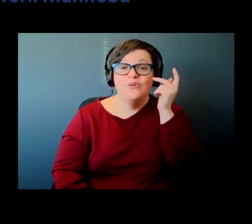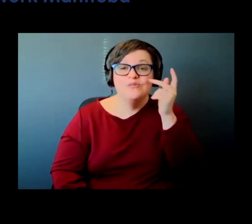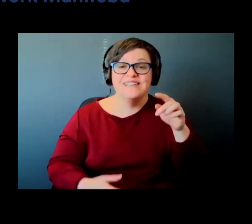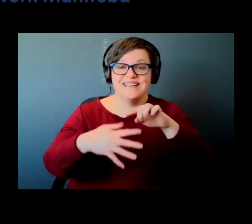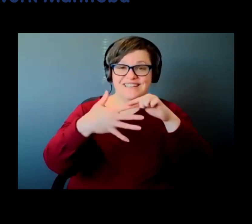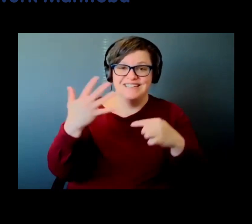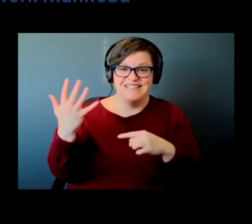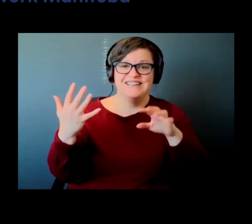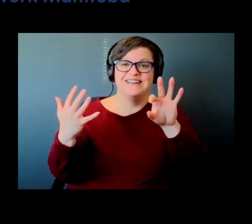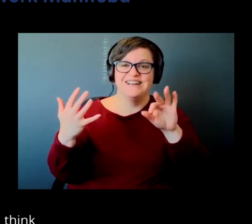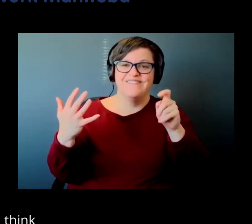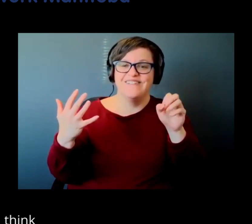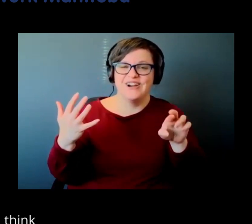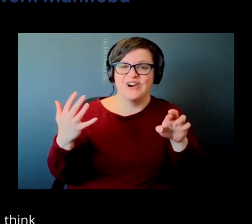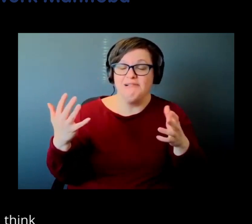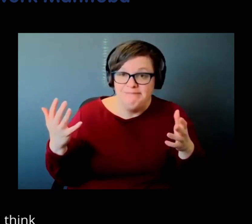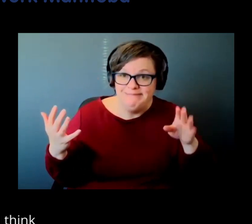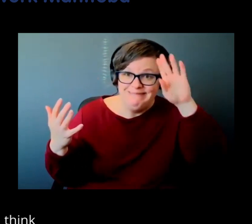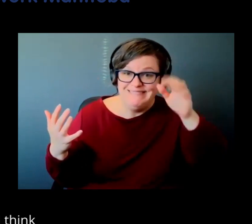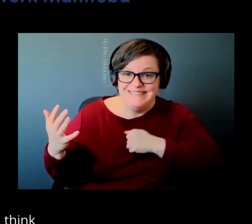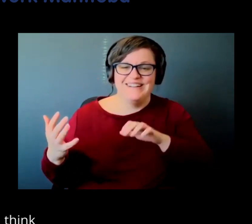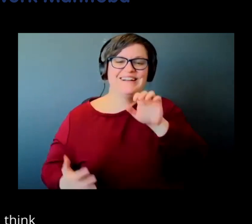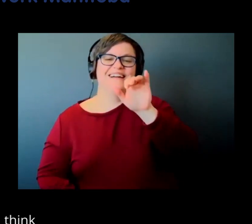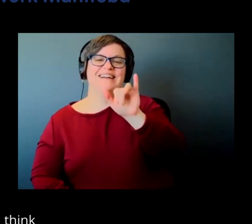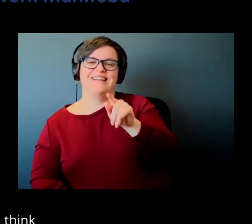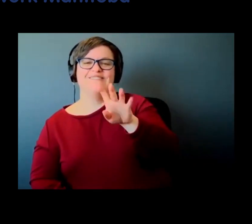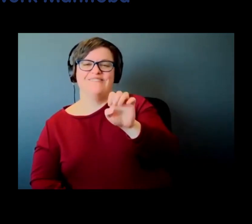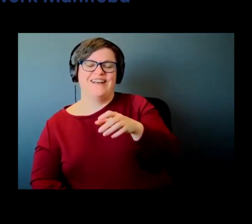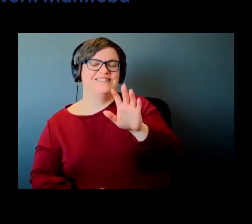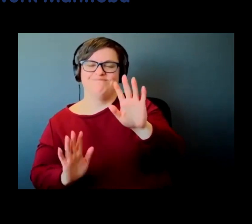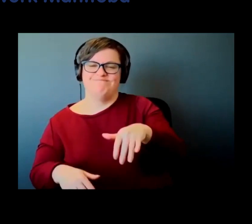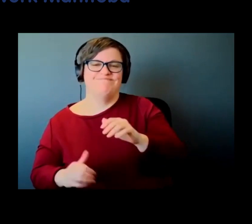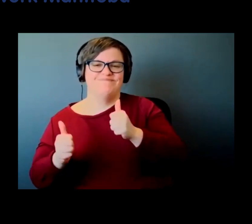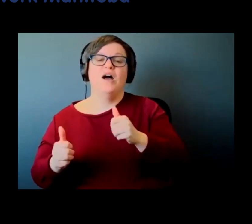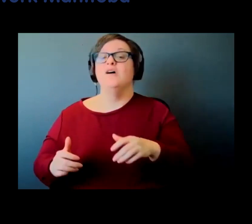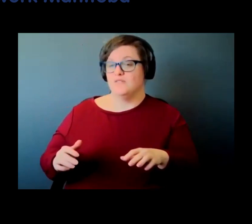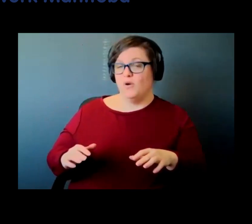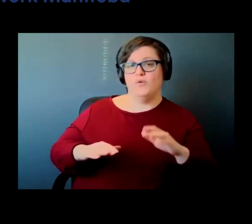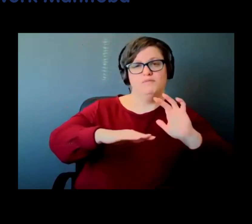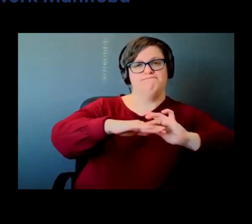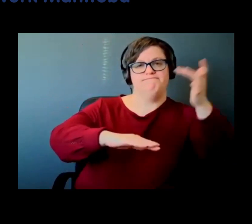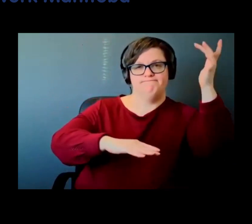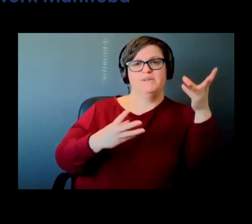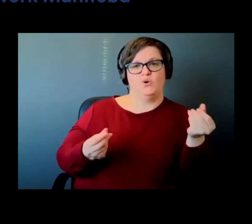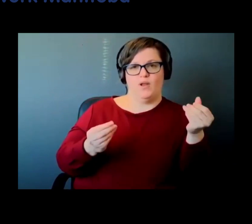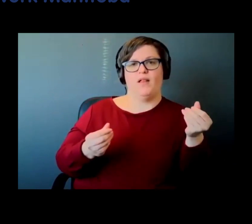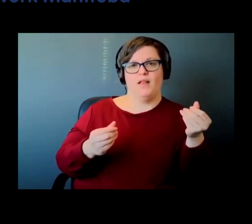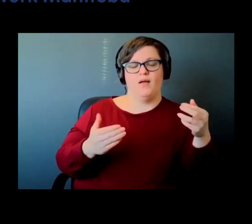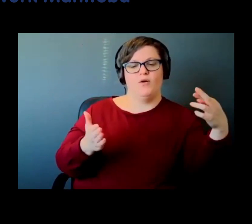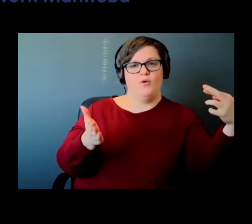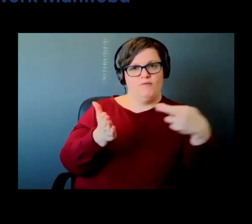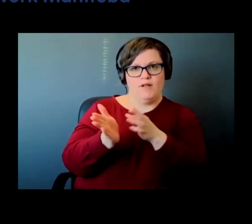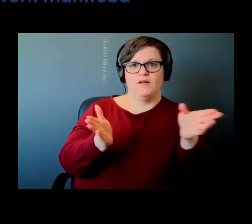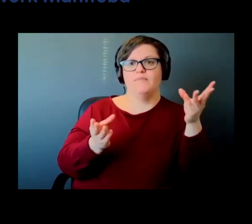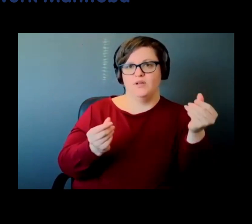then it's good. So this is this, I think it's called Reflectic. So I covered the whole seat in that because it was so scented.